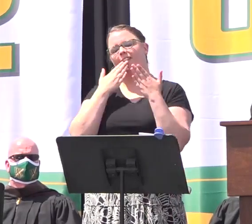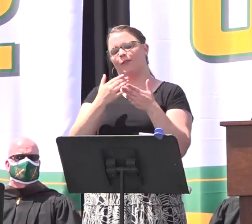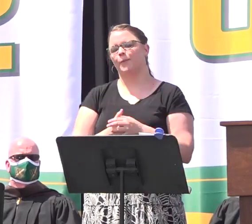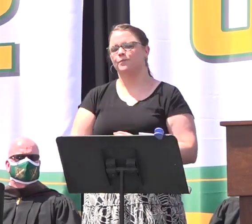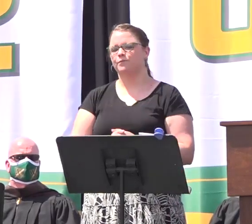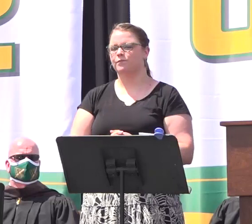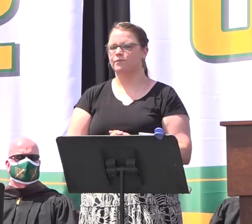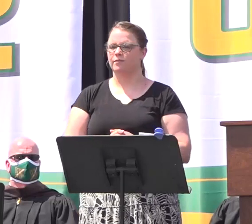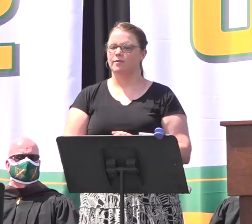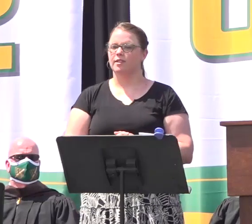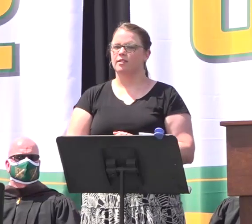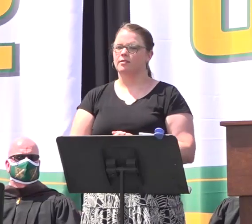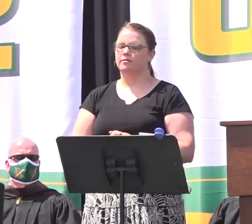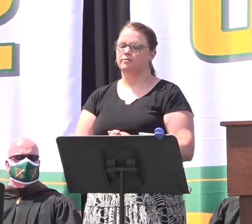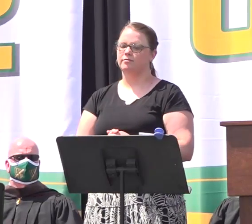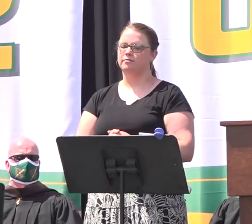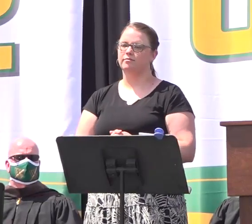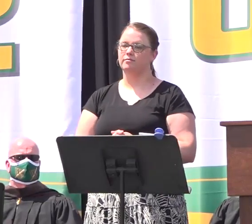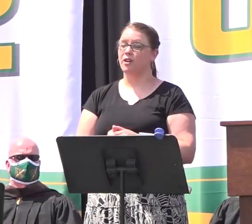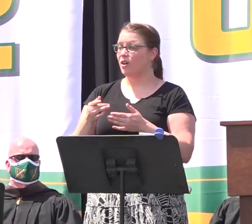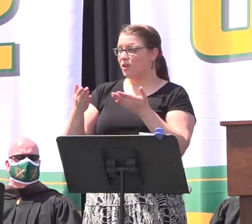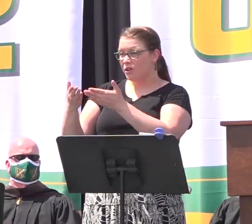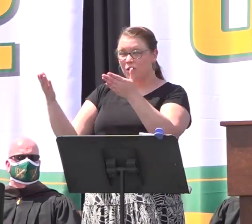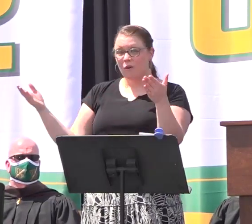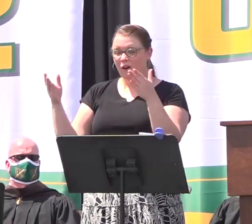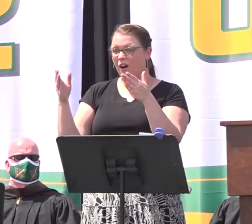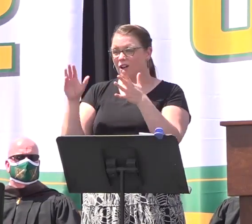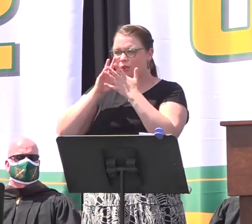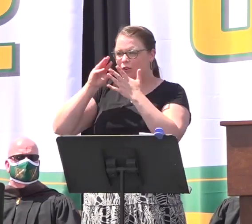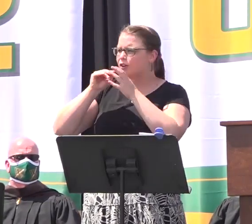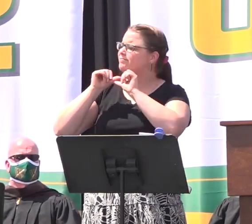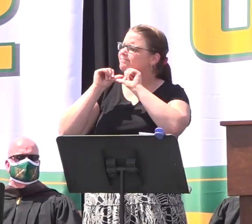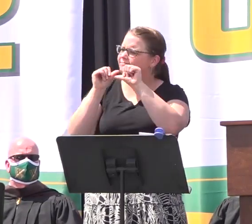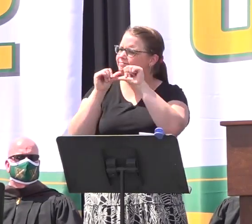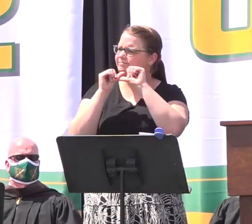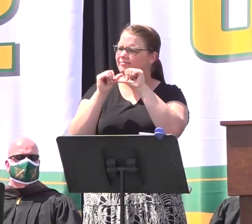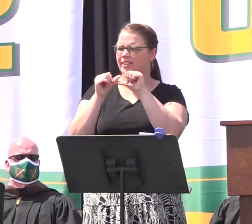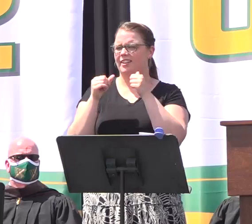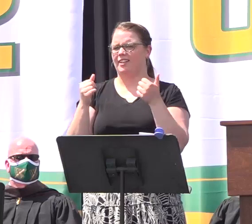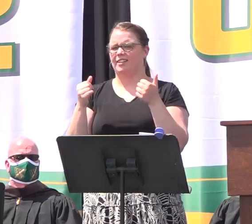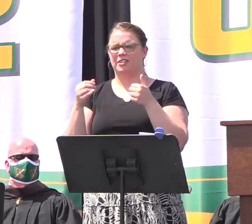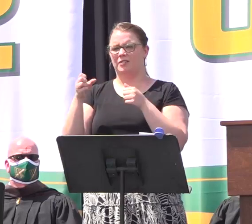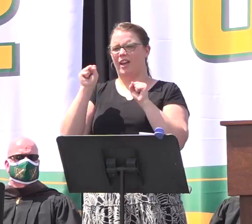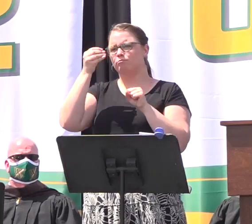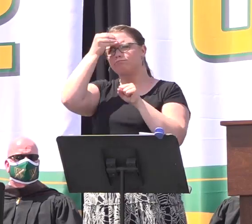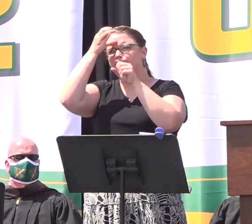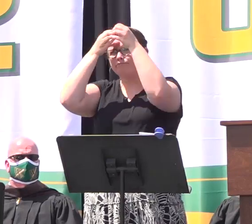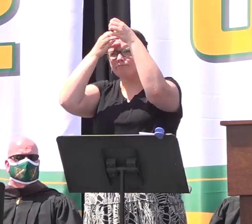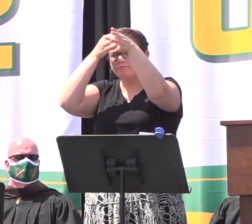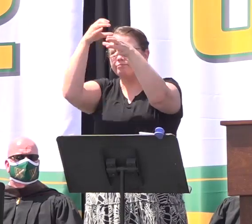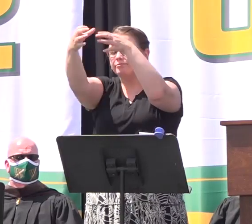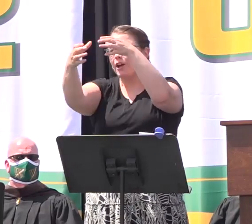I want you to continue your education in some form. You can never learn too much. Everything you learn is a basis for learning about 100